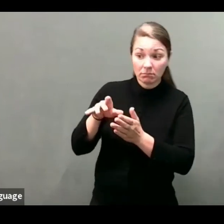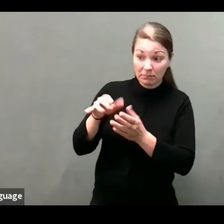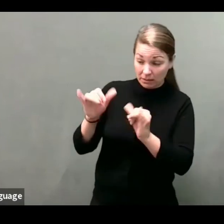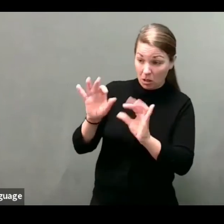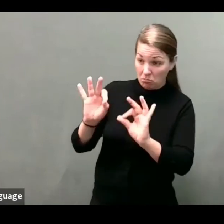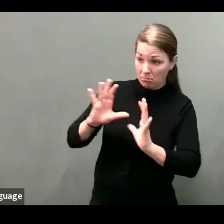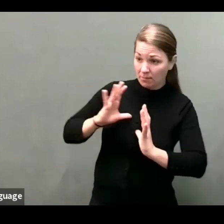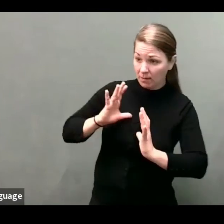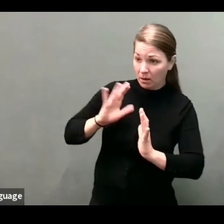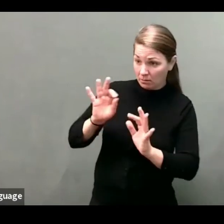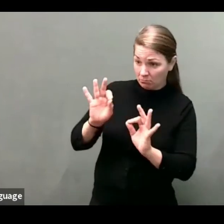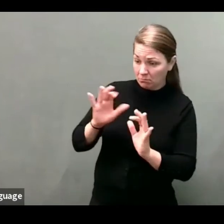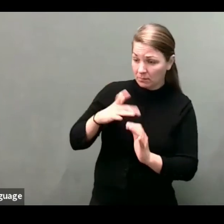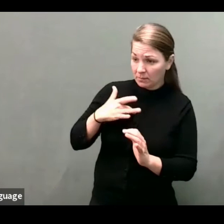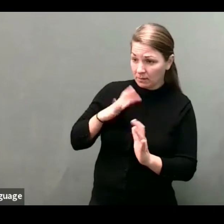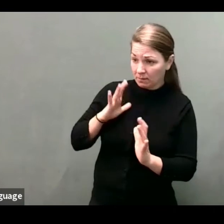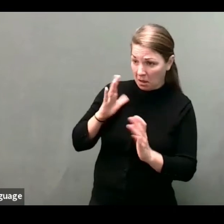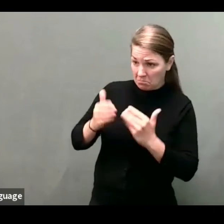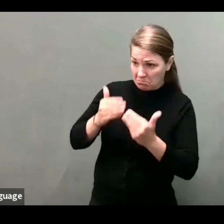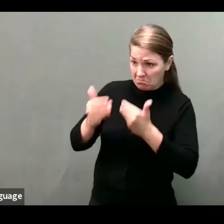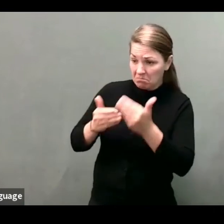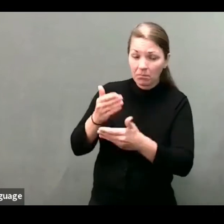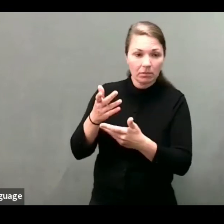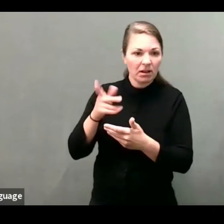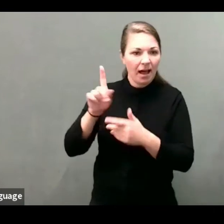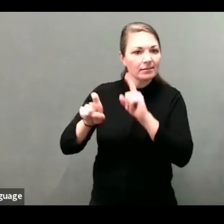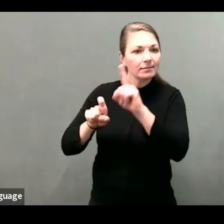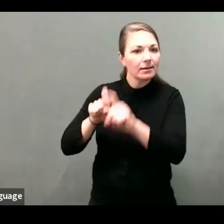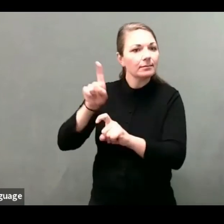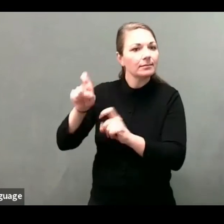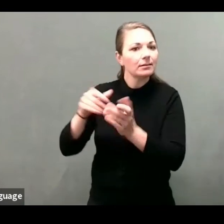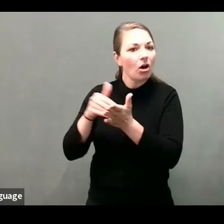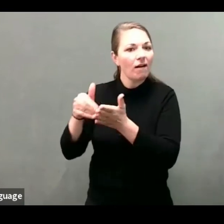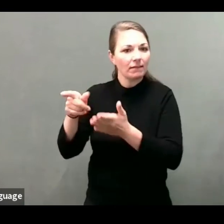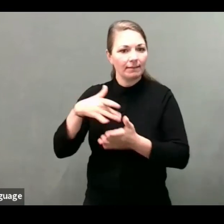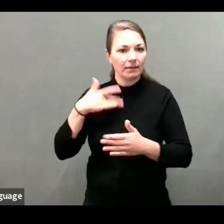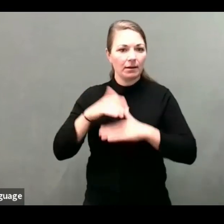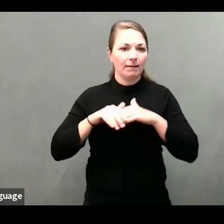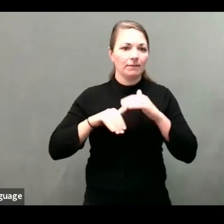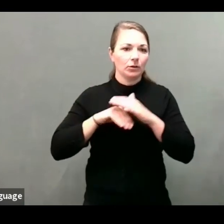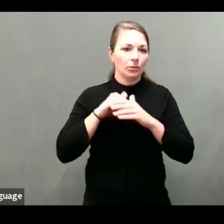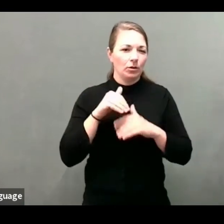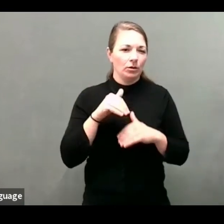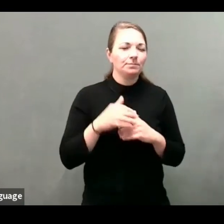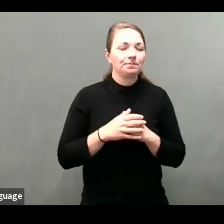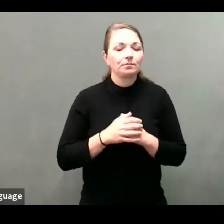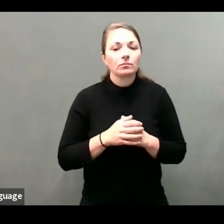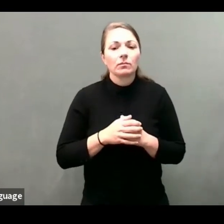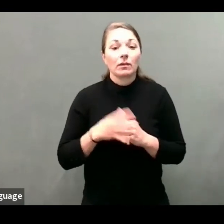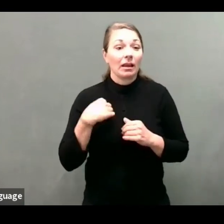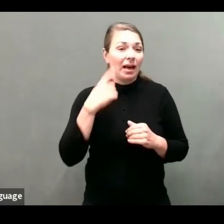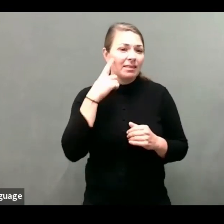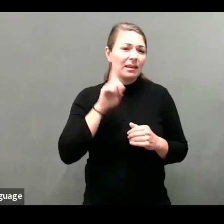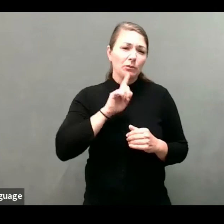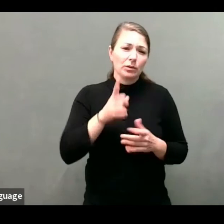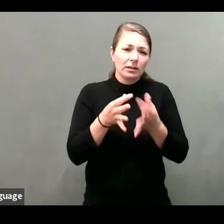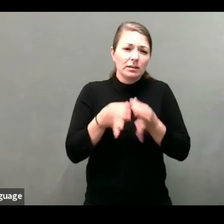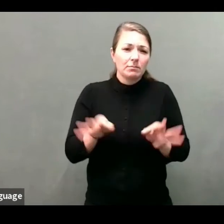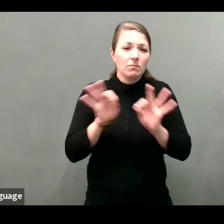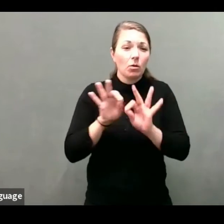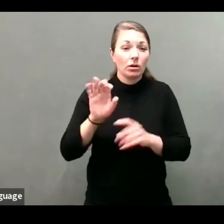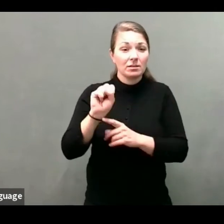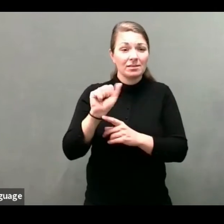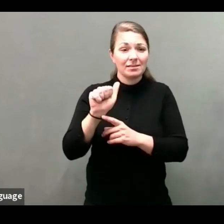available to the medical forensic exam in a second here. But I think it's really important for SANEs